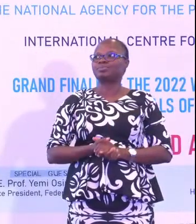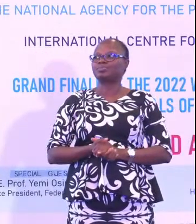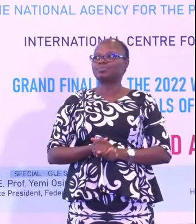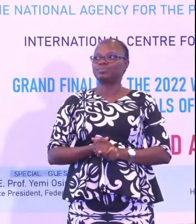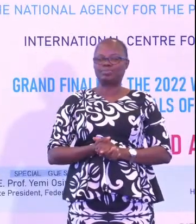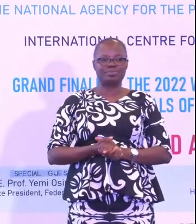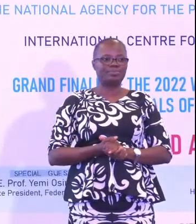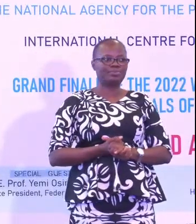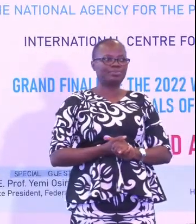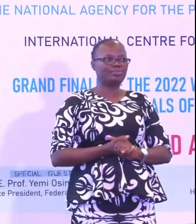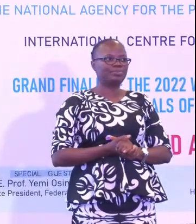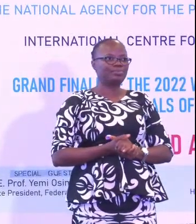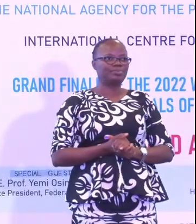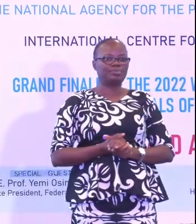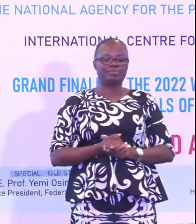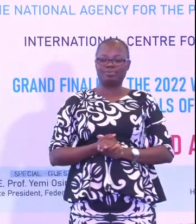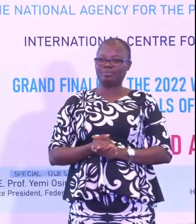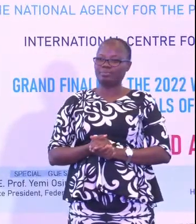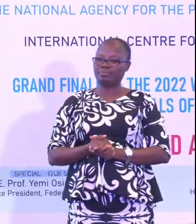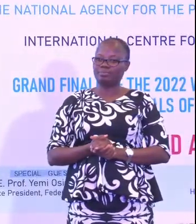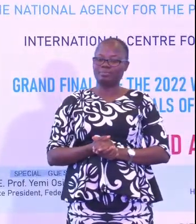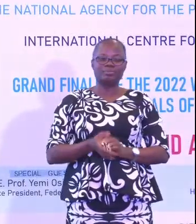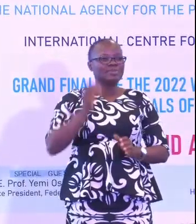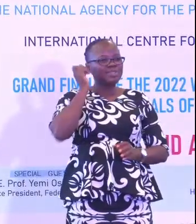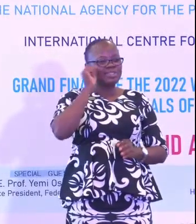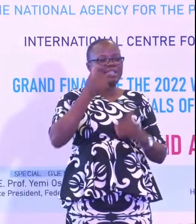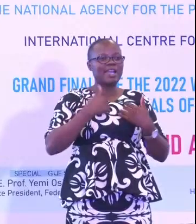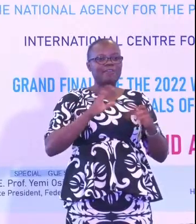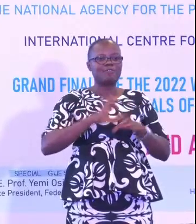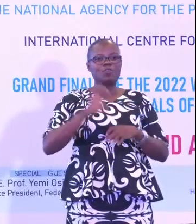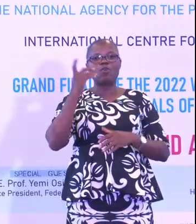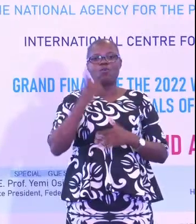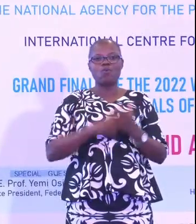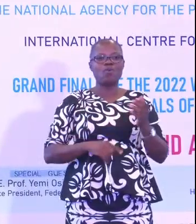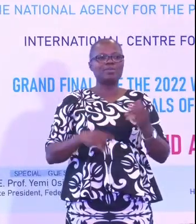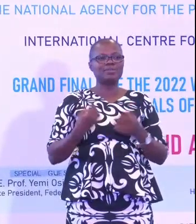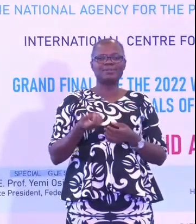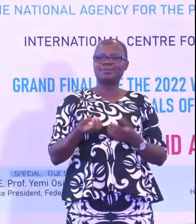Like they will say in some places, she has done what Napoleon could not do.